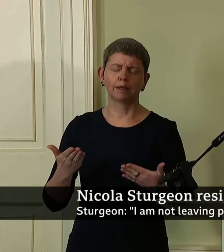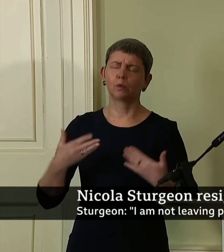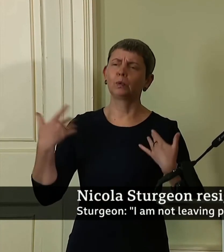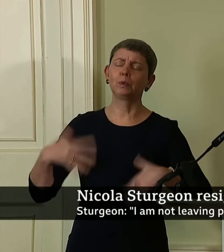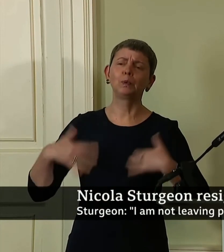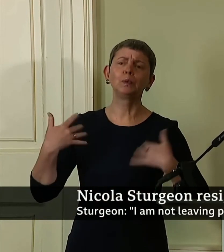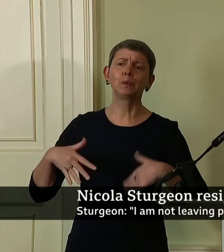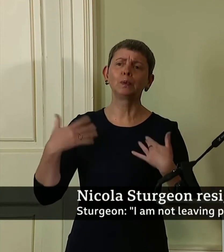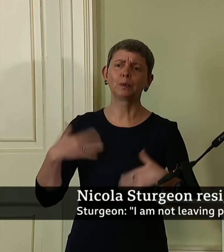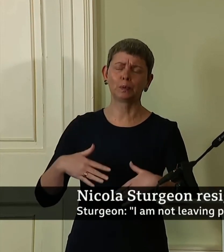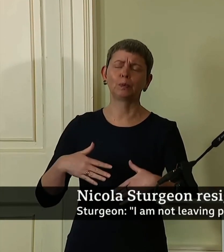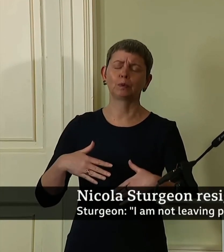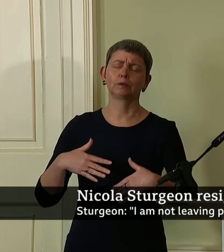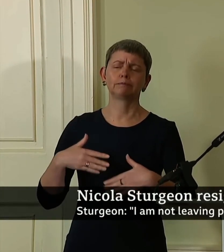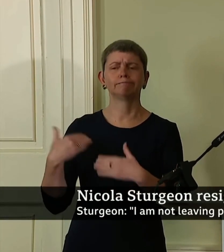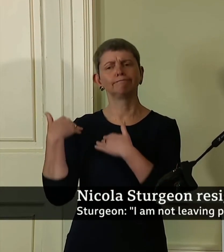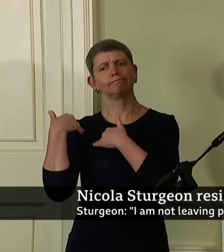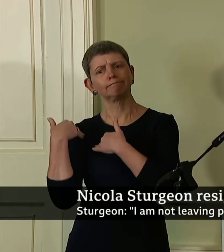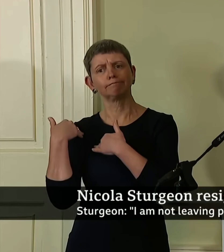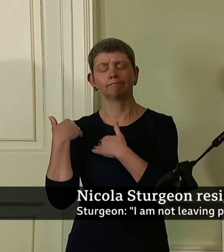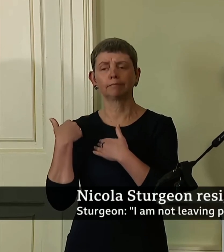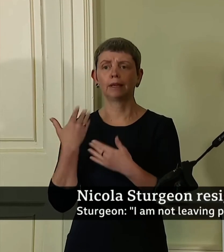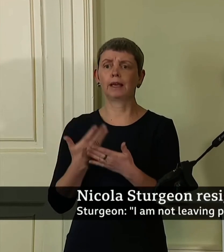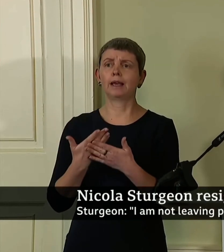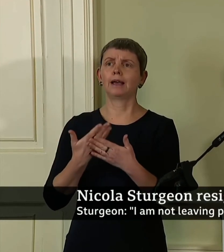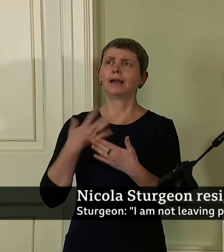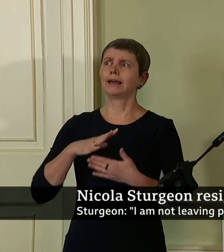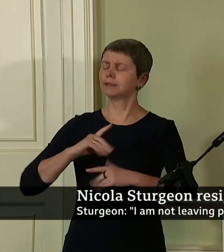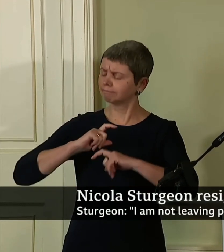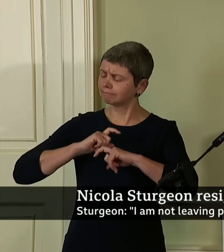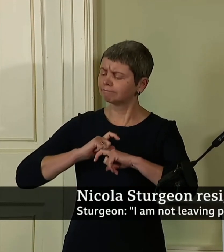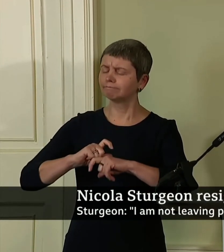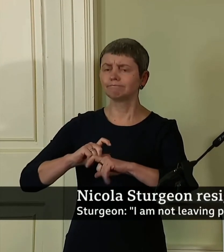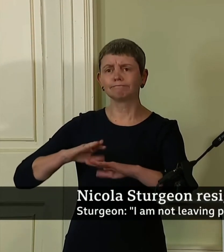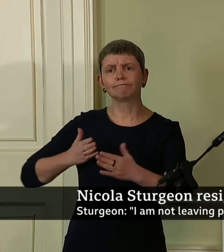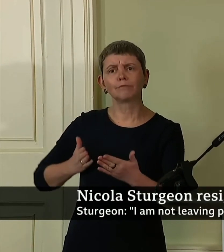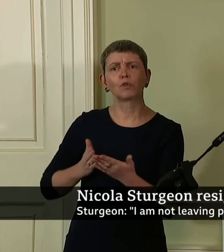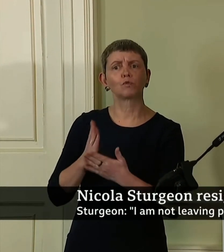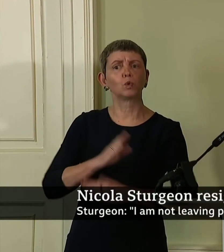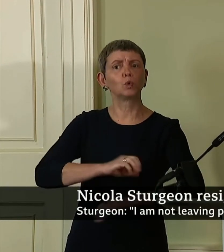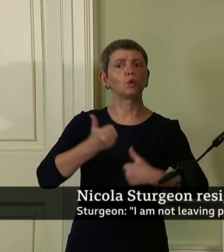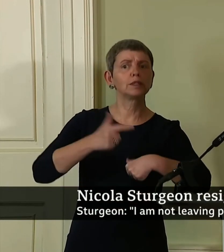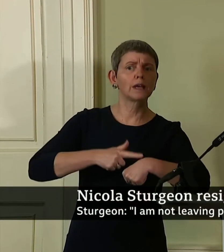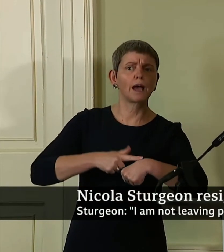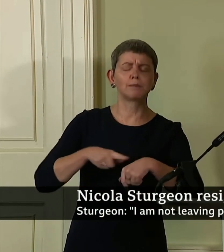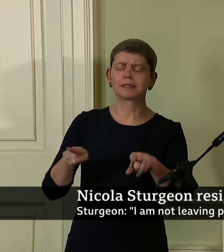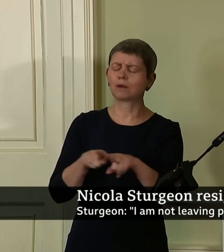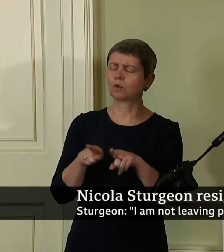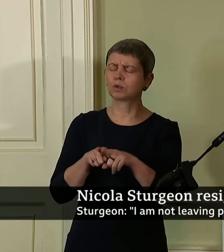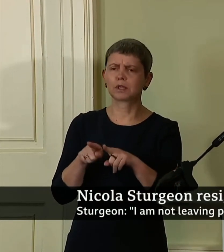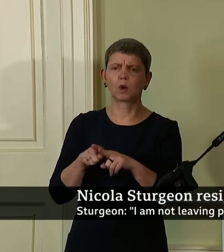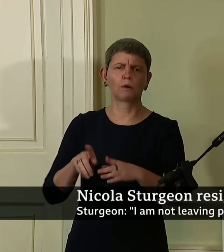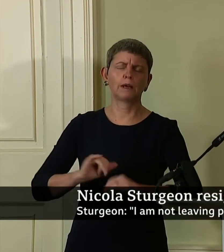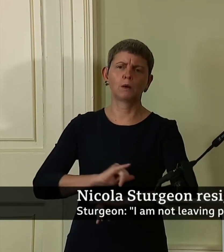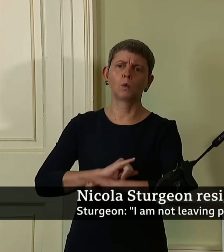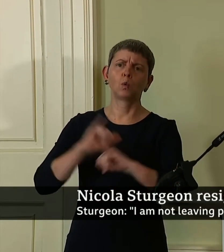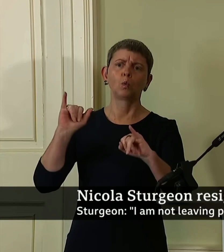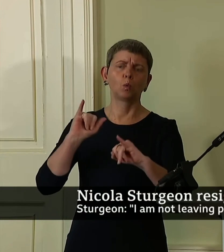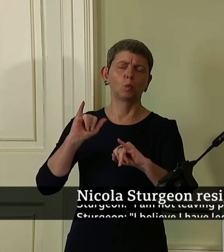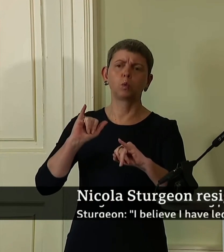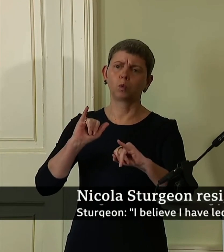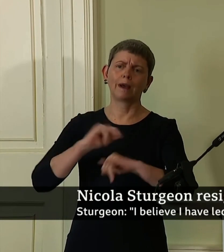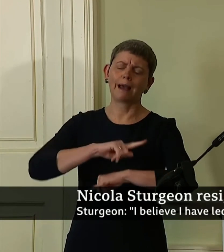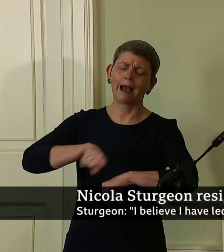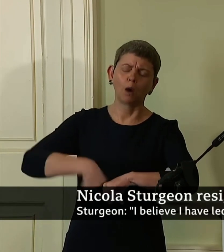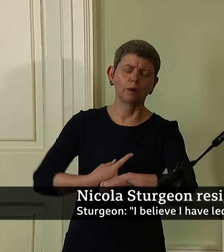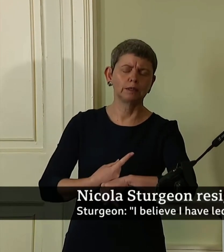Nicola Sturgeon the person, or Nicola Sturgeon the human being. But then the other aspect of it, I think, is to do with the politics. And